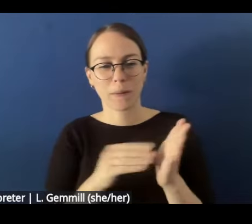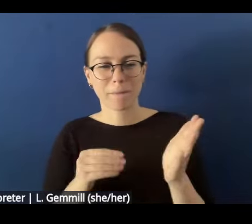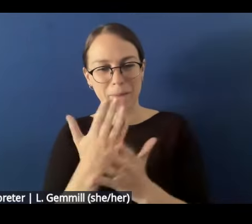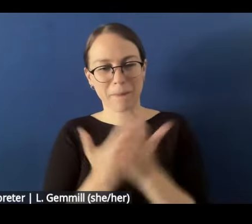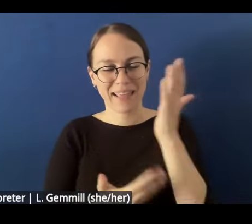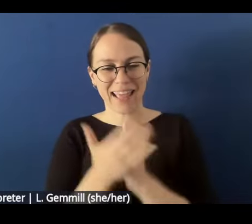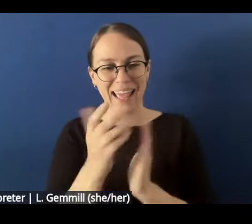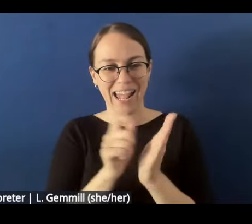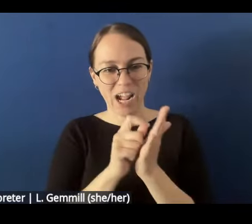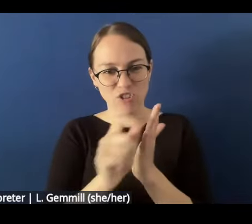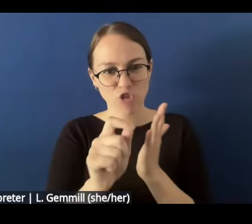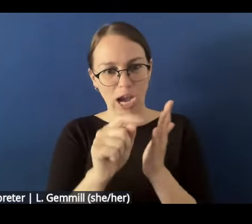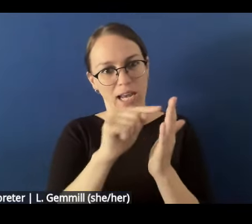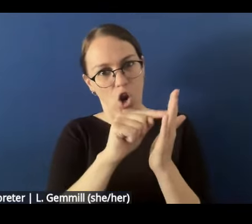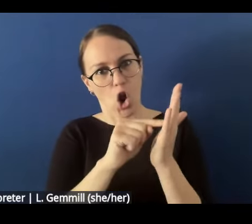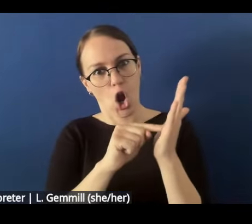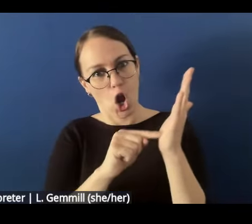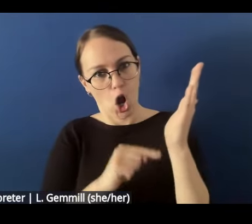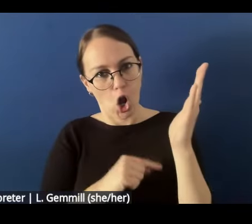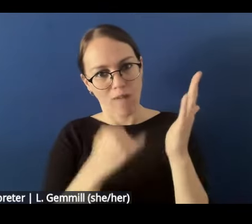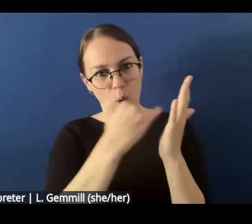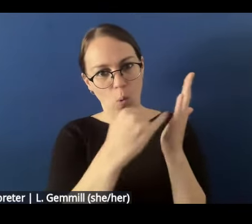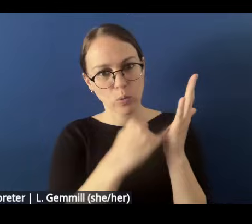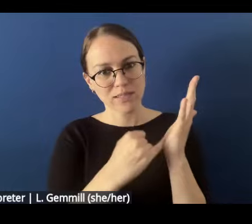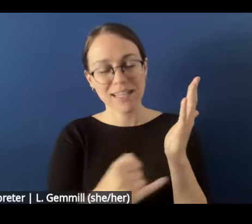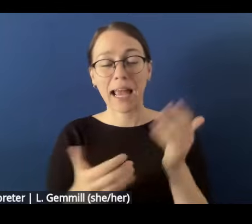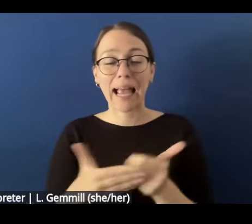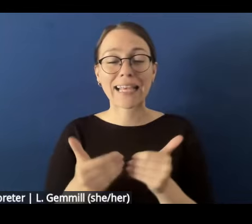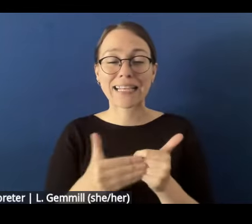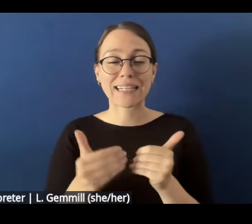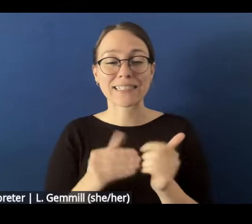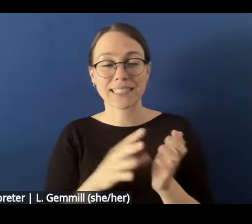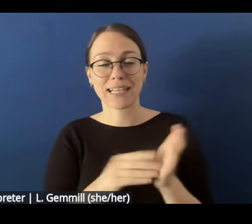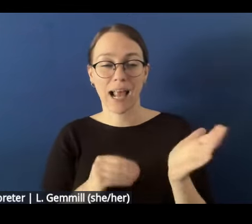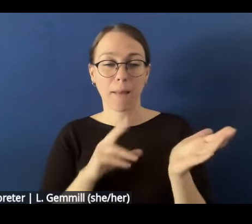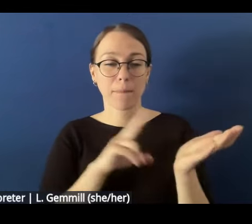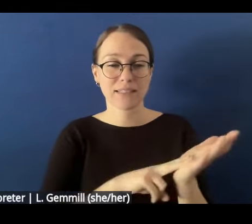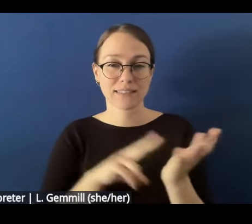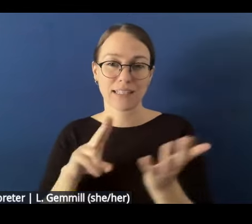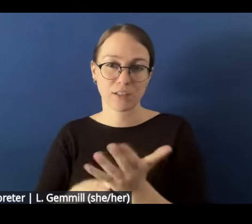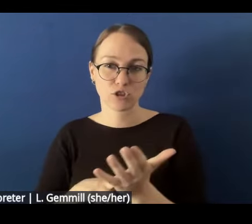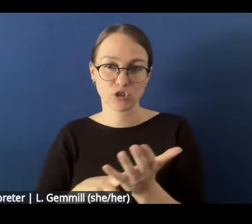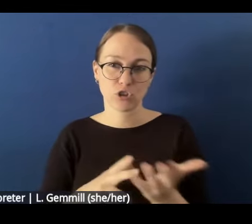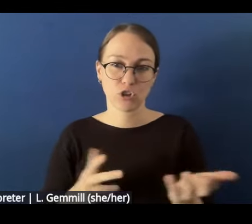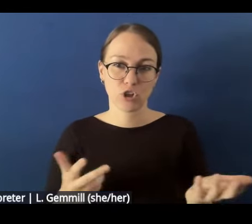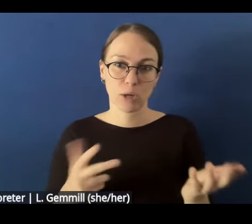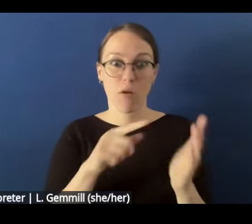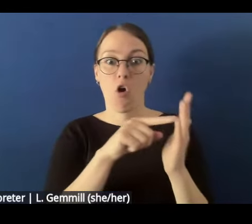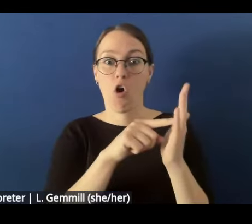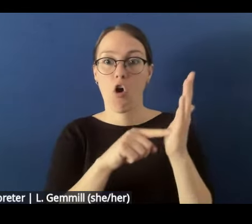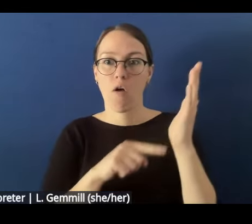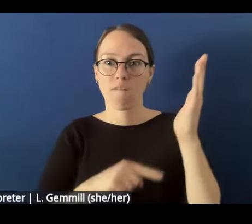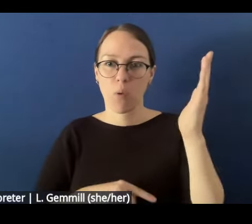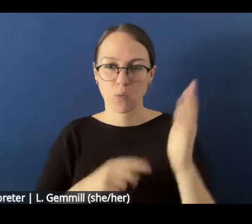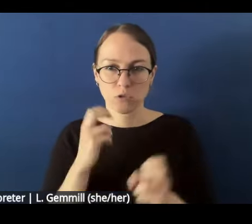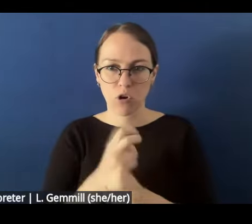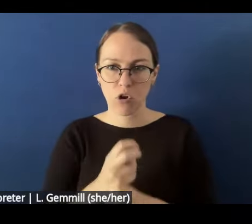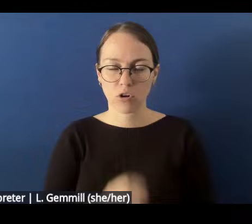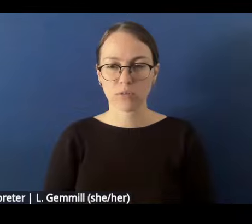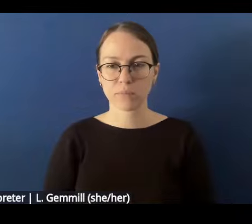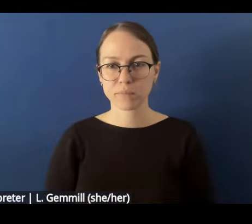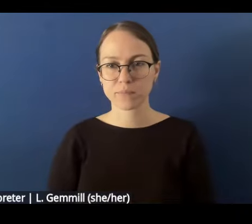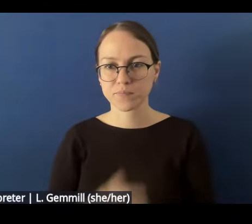line after line. It could be easier to mimic a signature depending on the dynamics of the signature. And finally, I